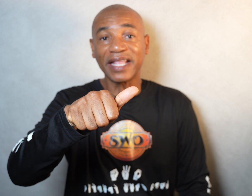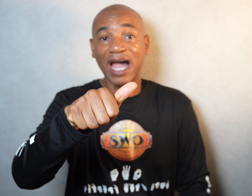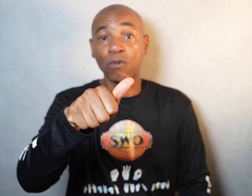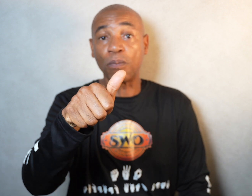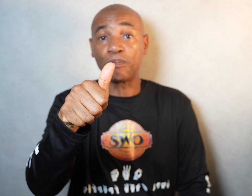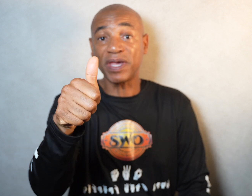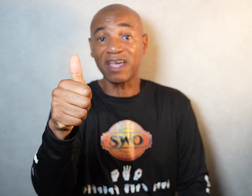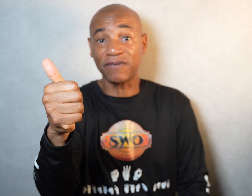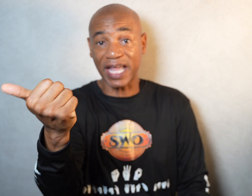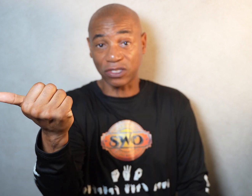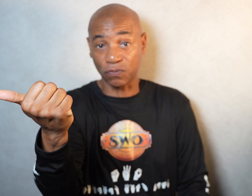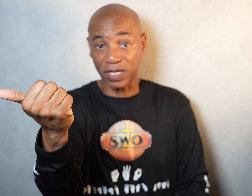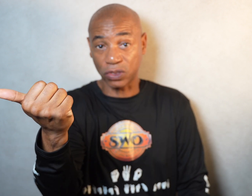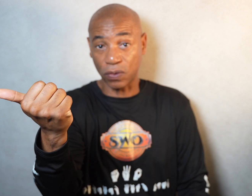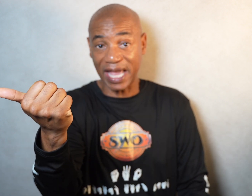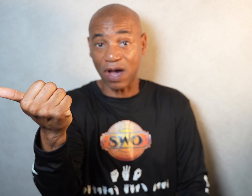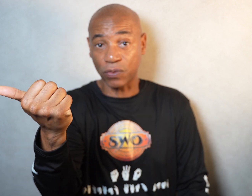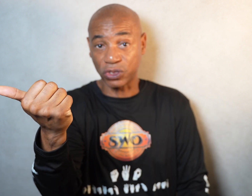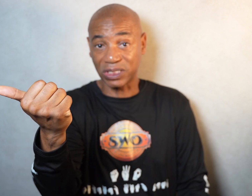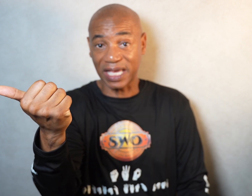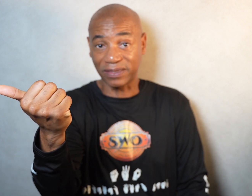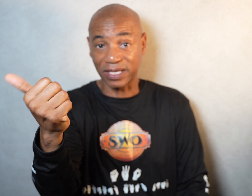I will pivot at the wrist going outward, just like this.